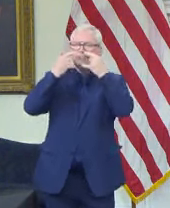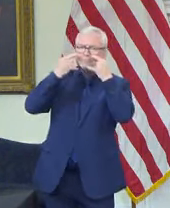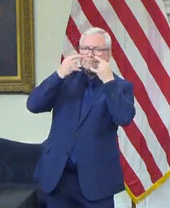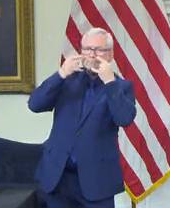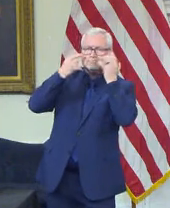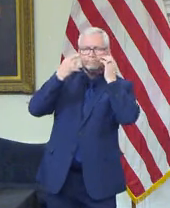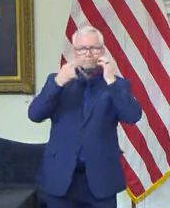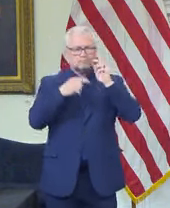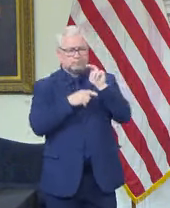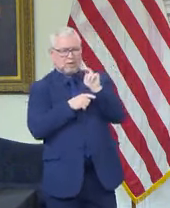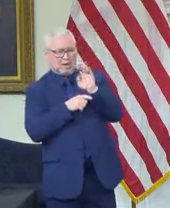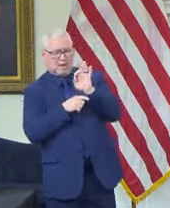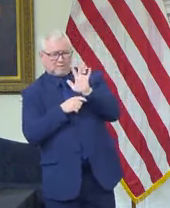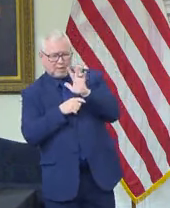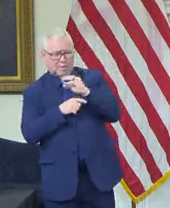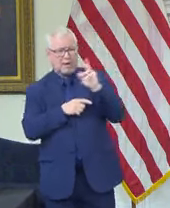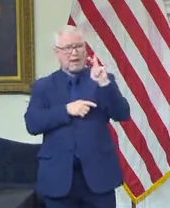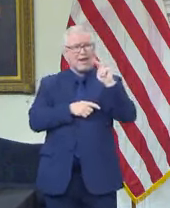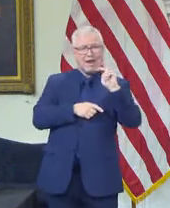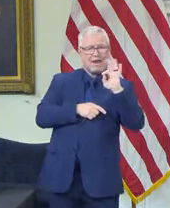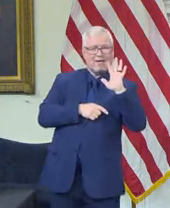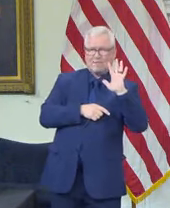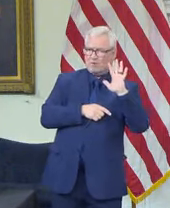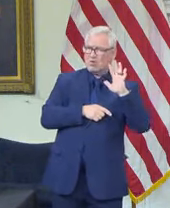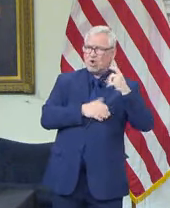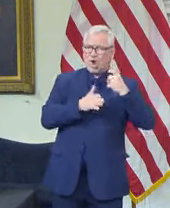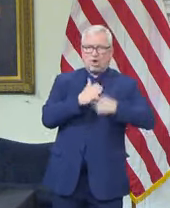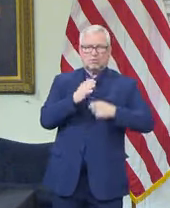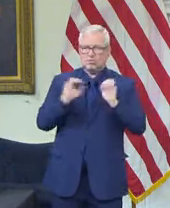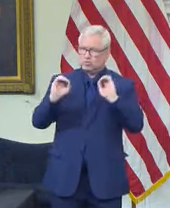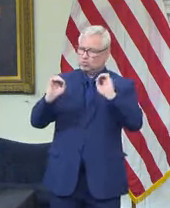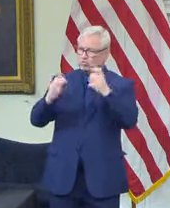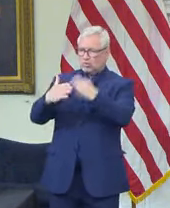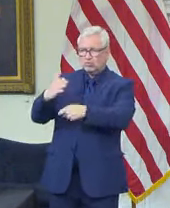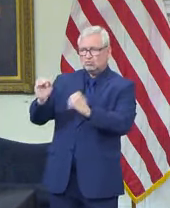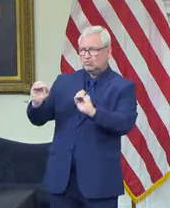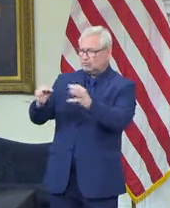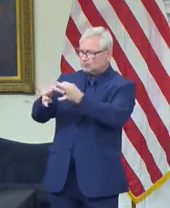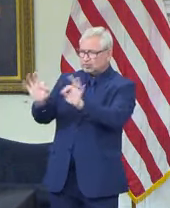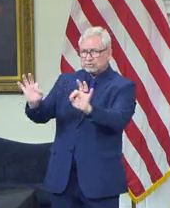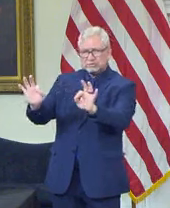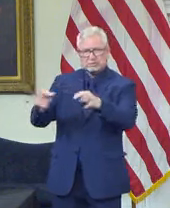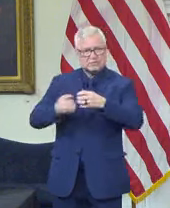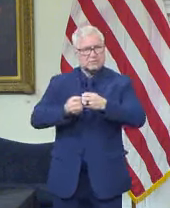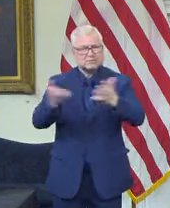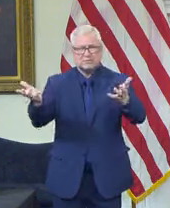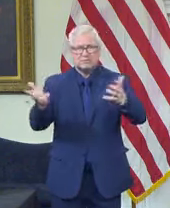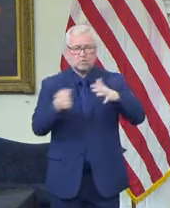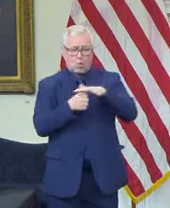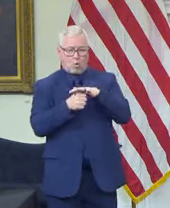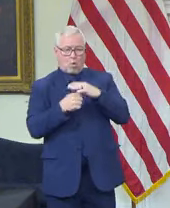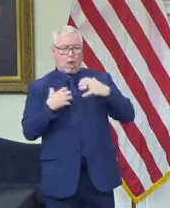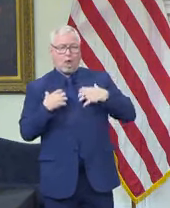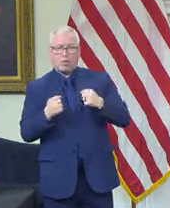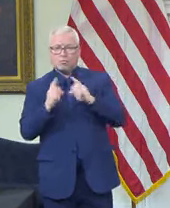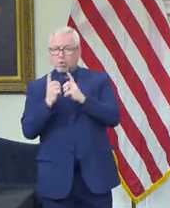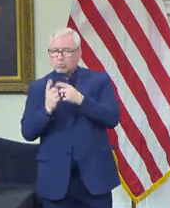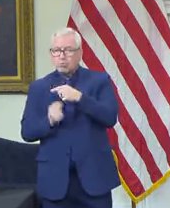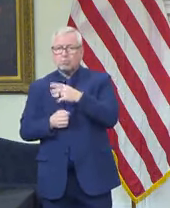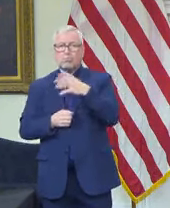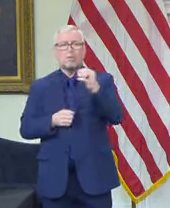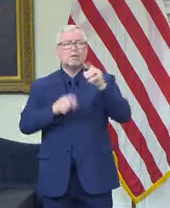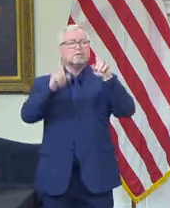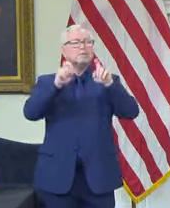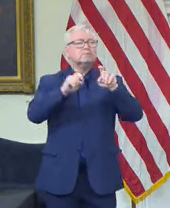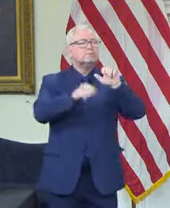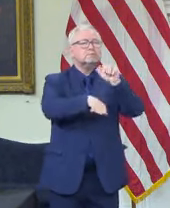masks are now available free of charge through local health departments and at all state-run testing and vaccination